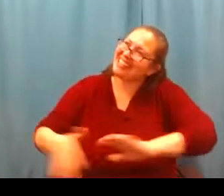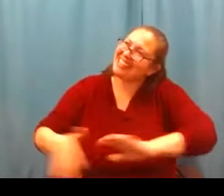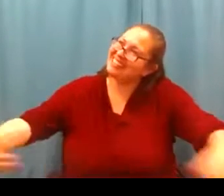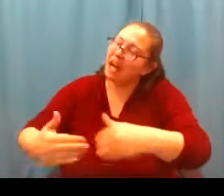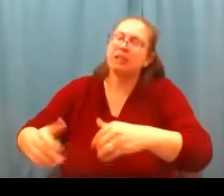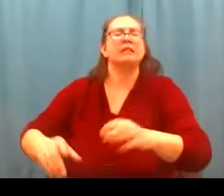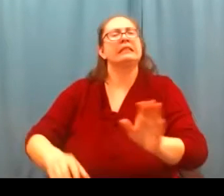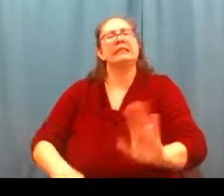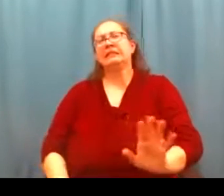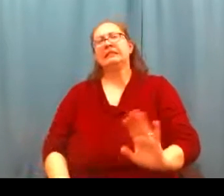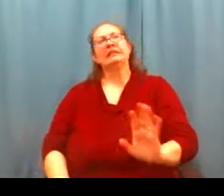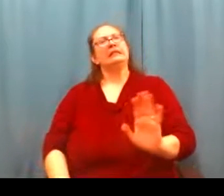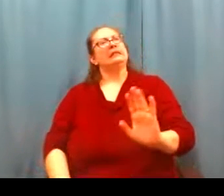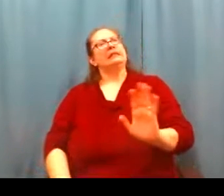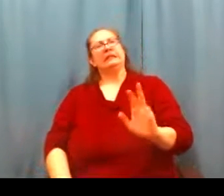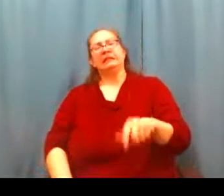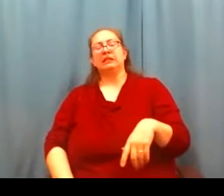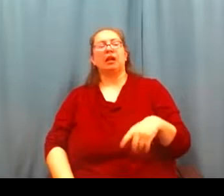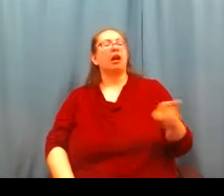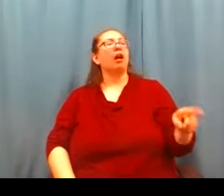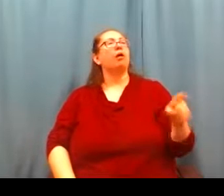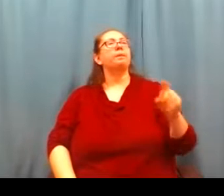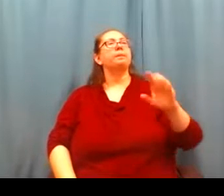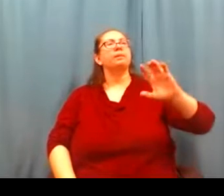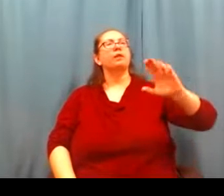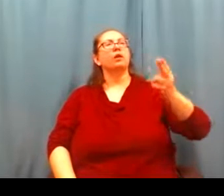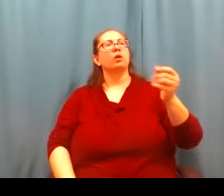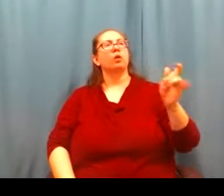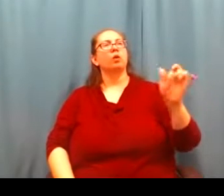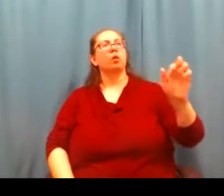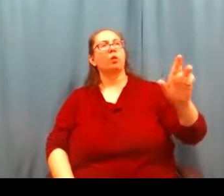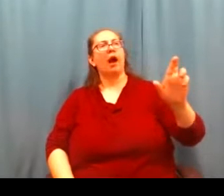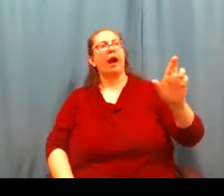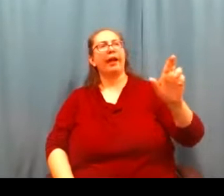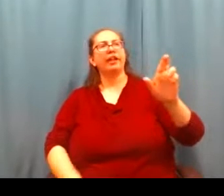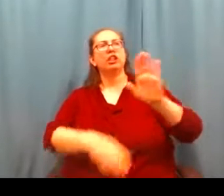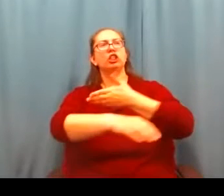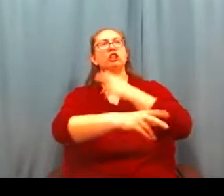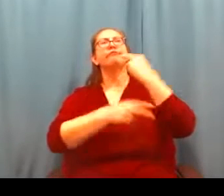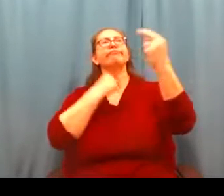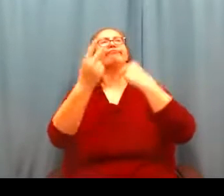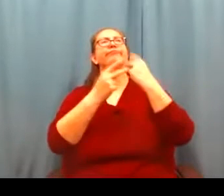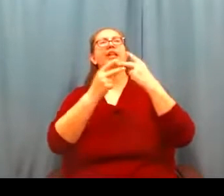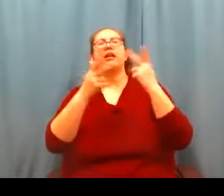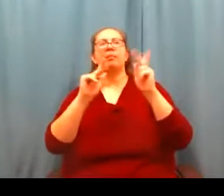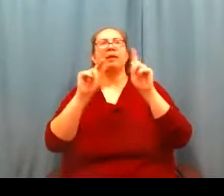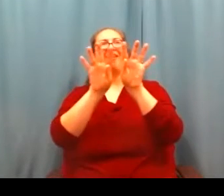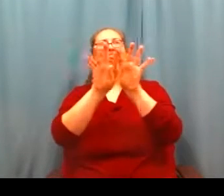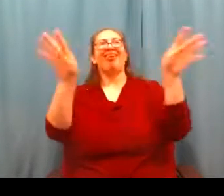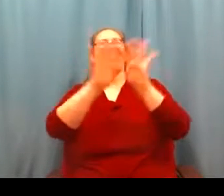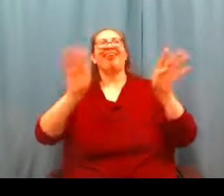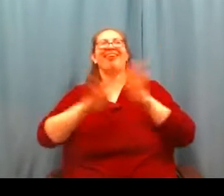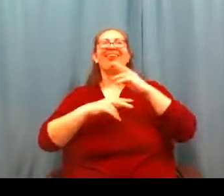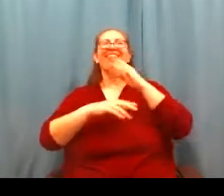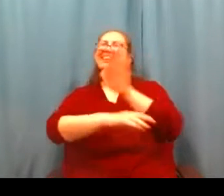do that. Choirs in church really can't have a big group of people